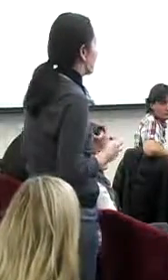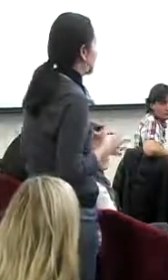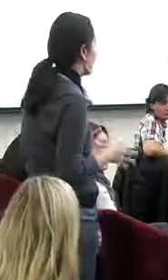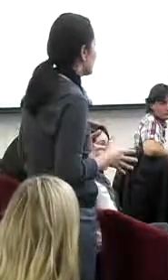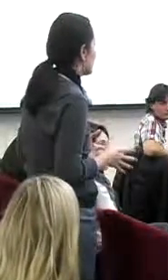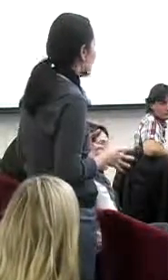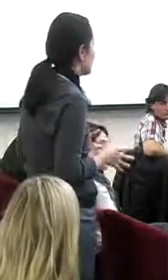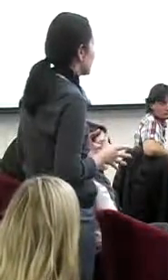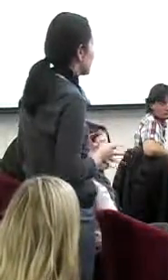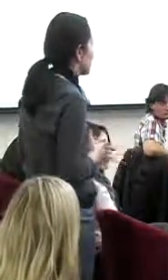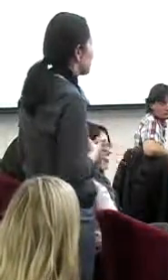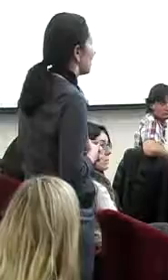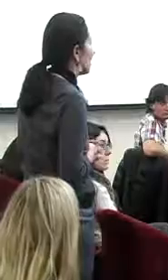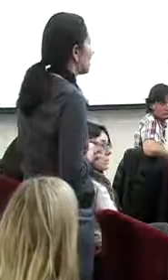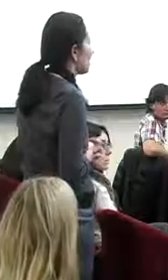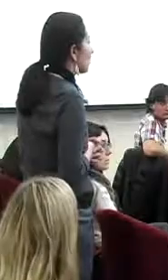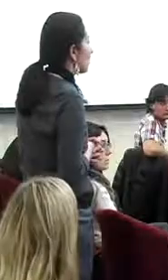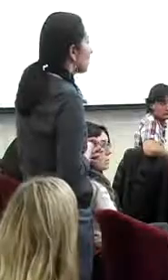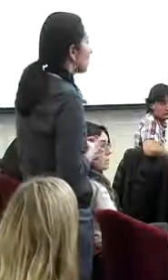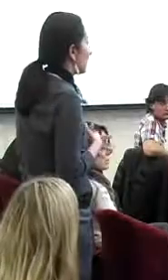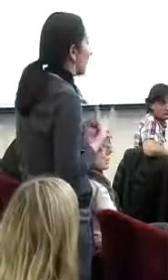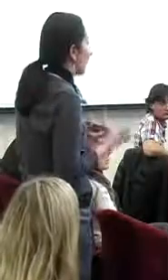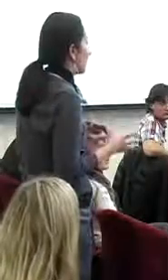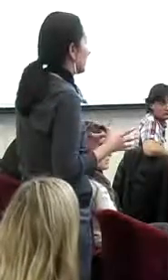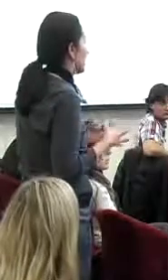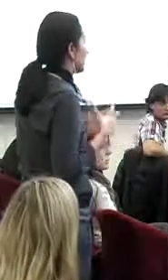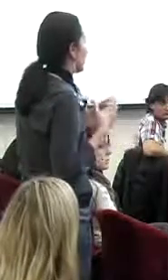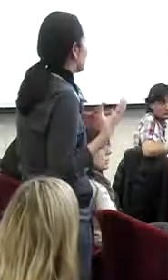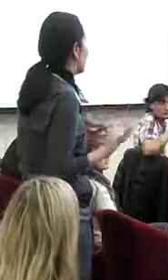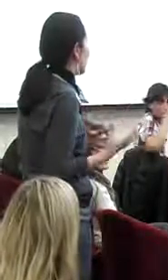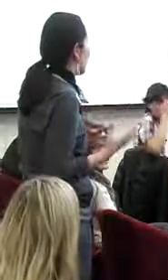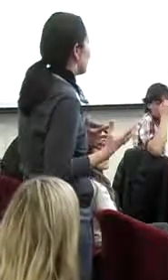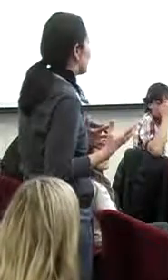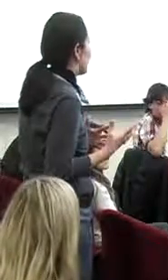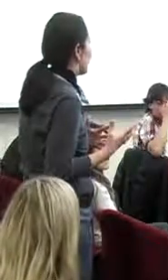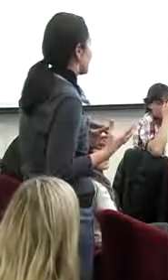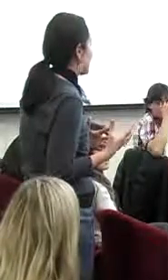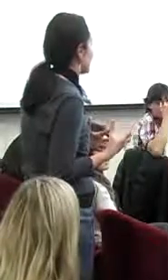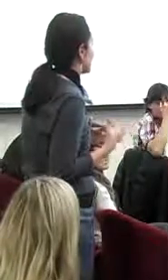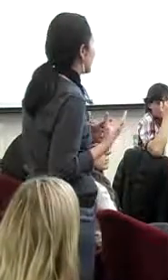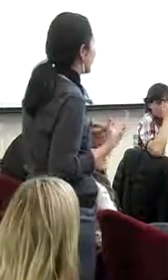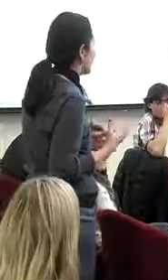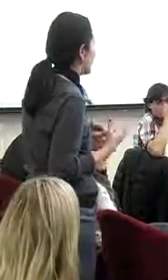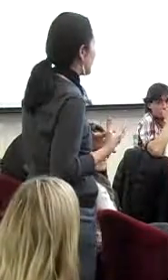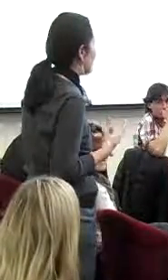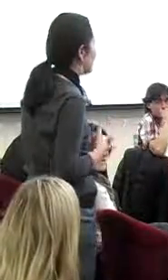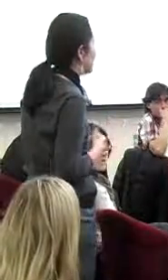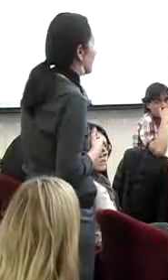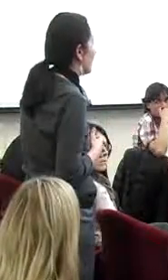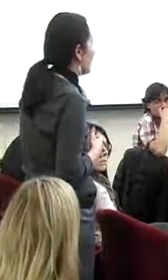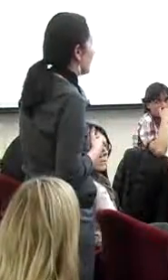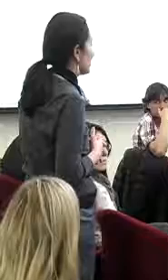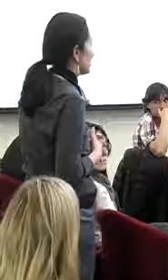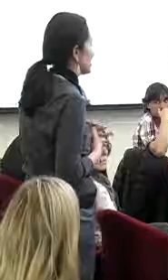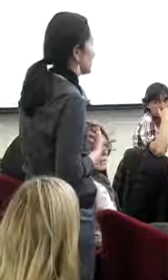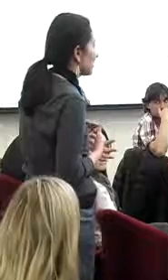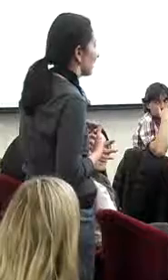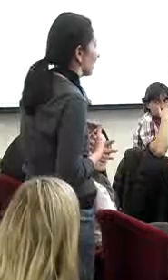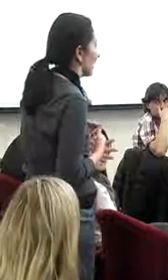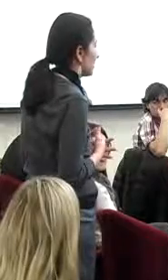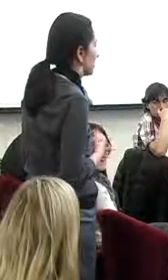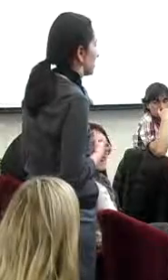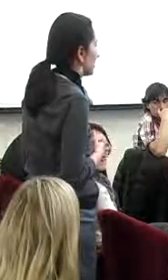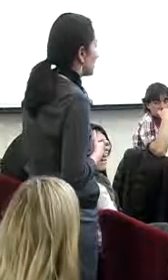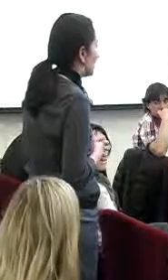and equity in the United States, and worked a lot with material Peggy McIntosh on black privilege. And I've often wondered in issues of